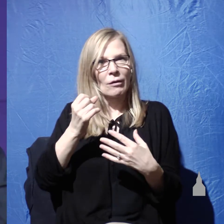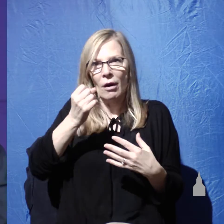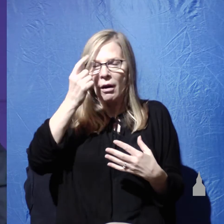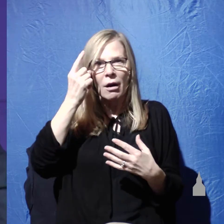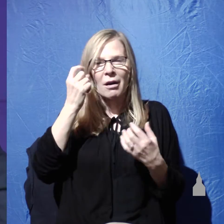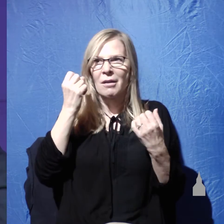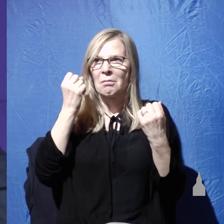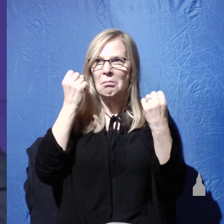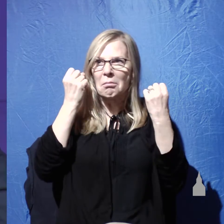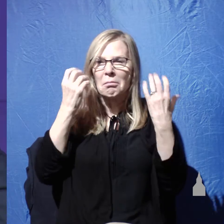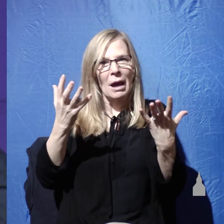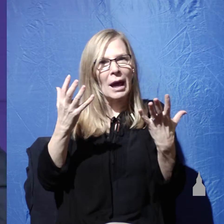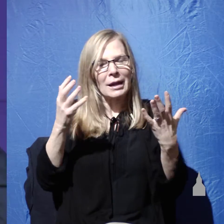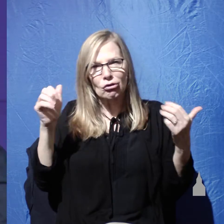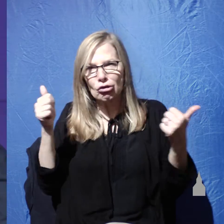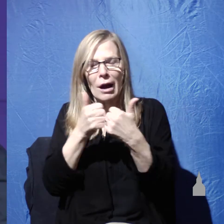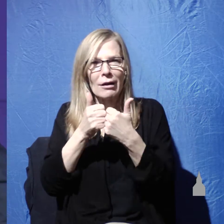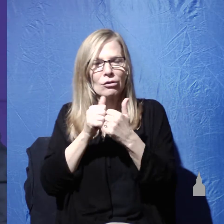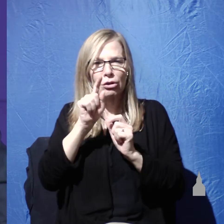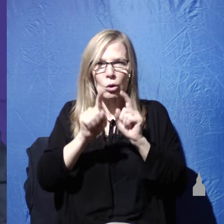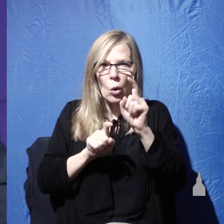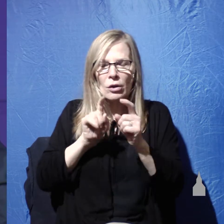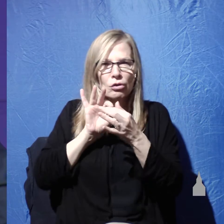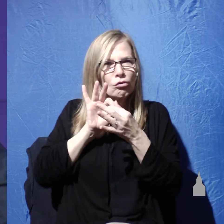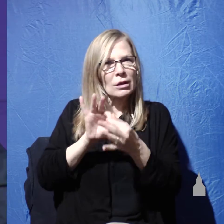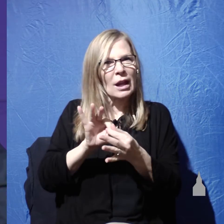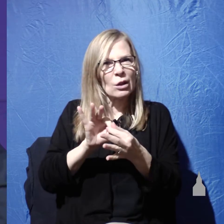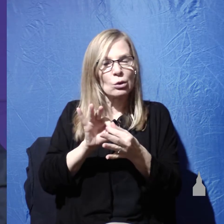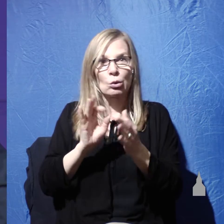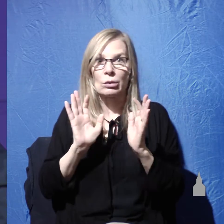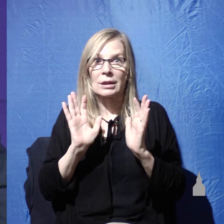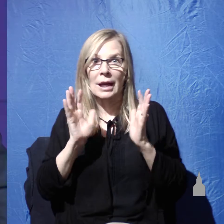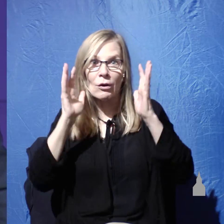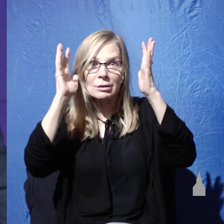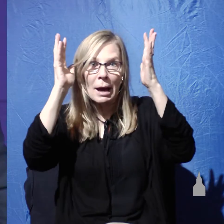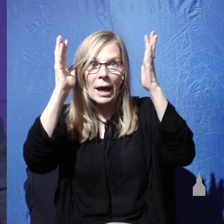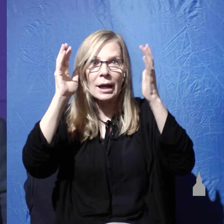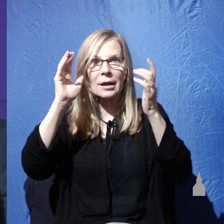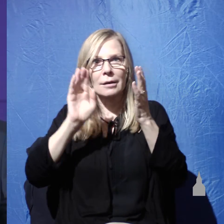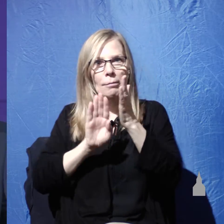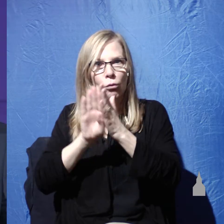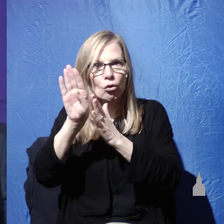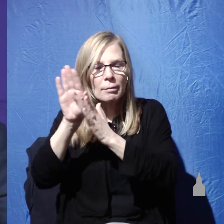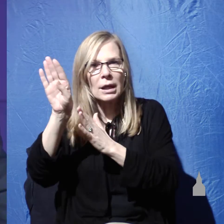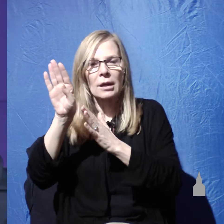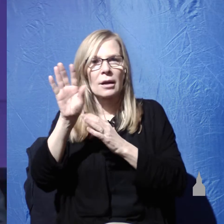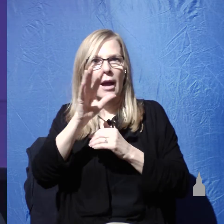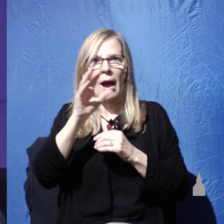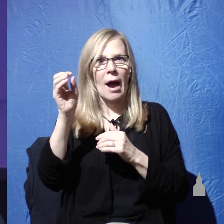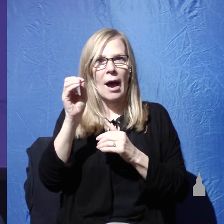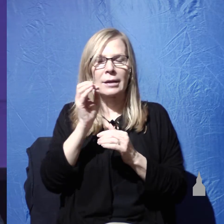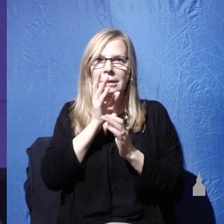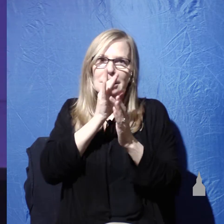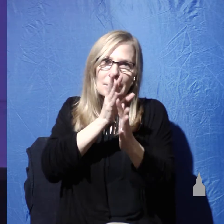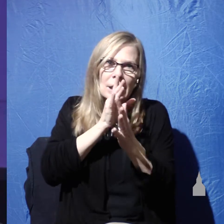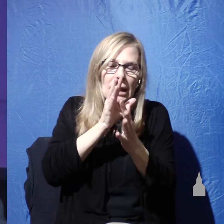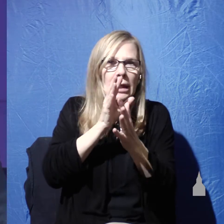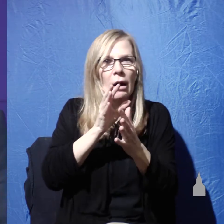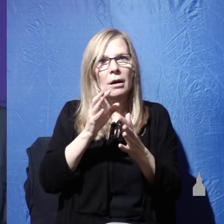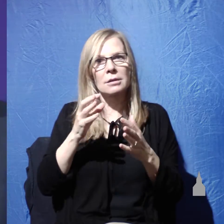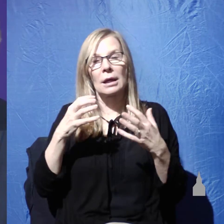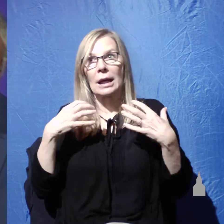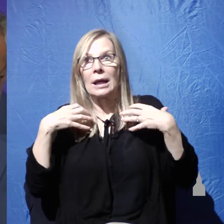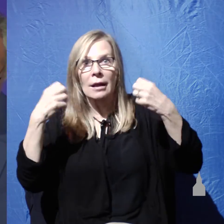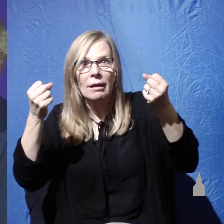questions that Christians have related to the charismatic movement. We have addressed the issue of speaking in tongues, of healings,